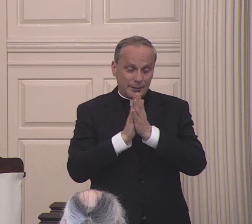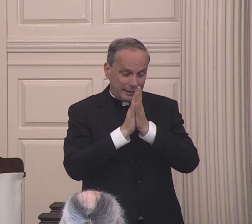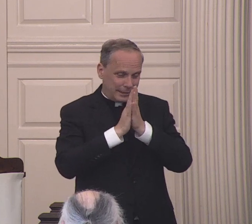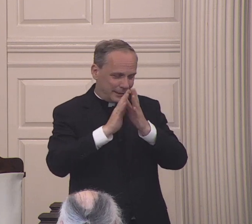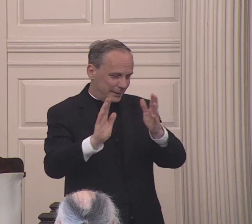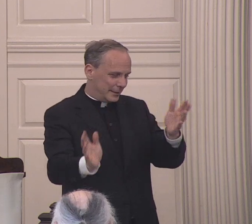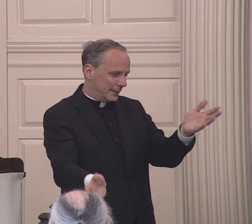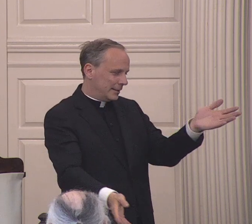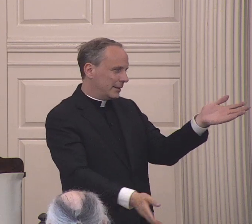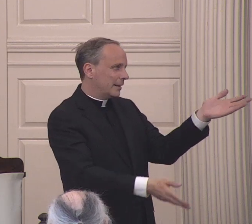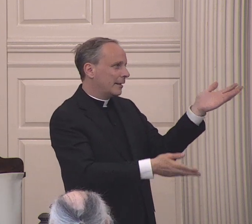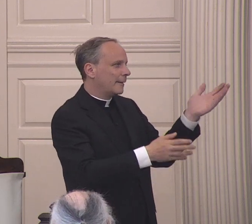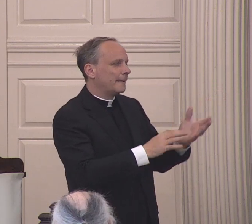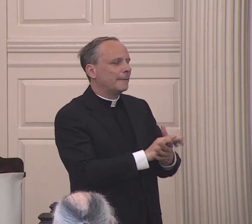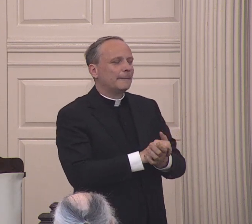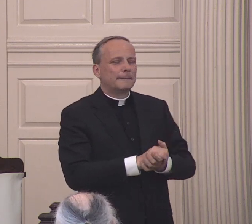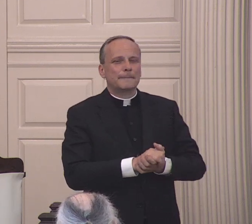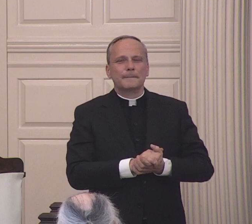Lord.